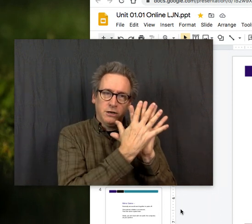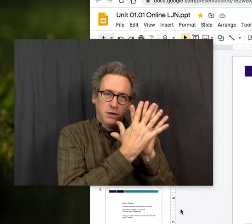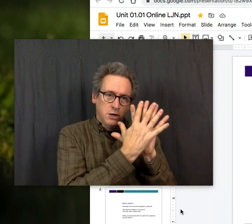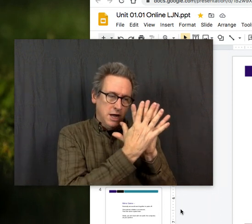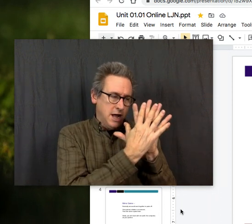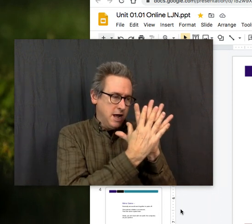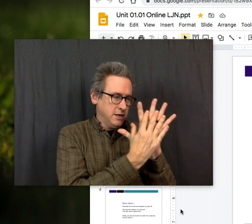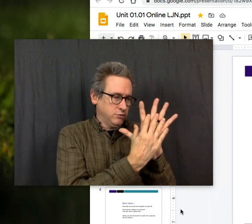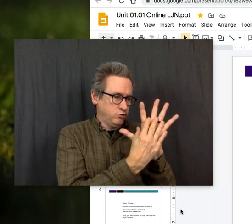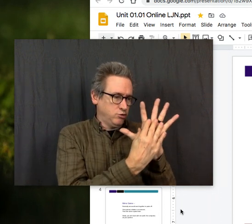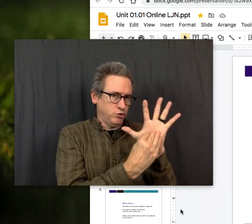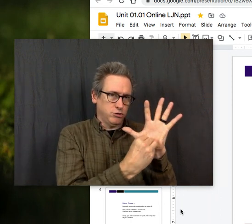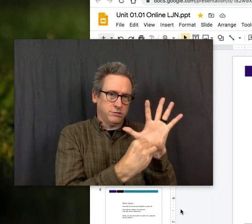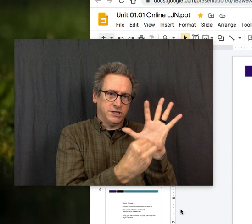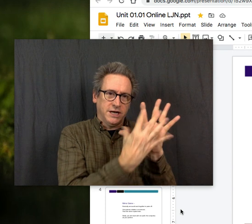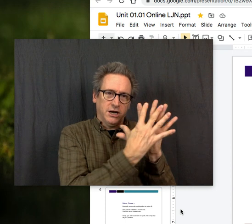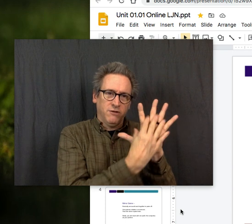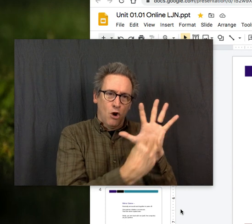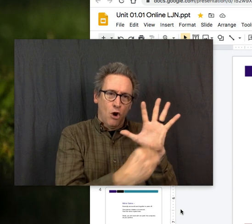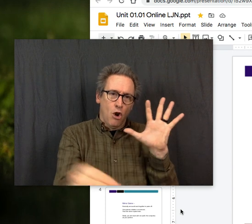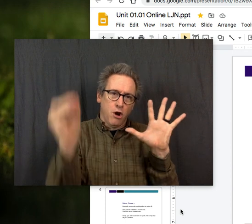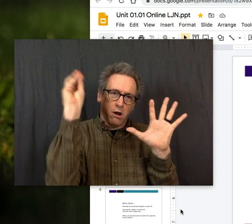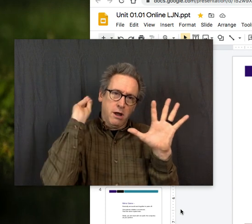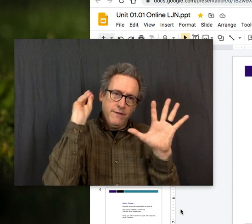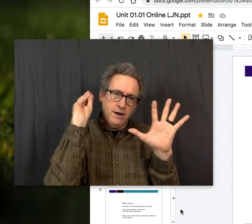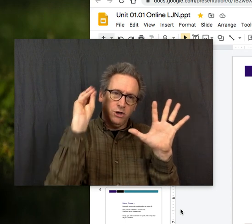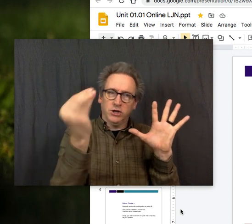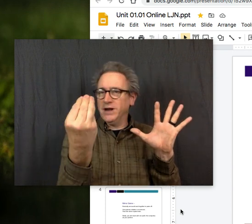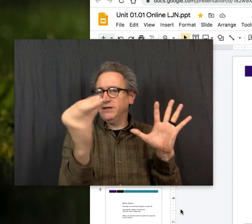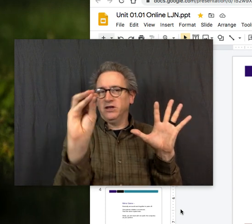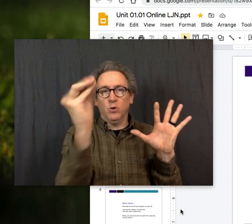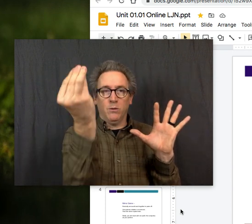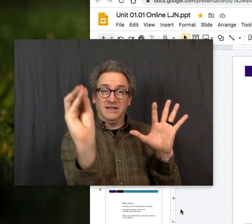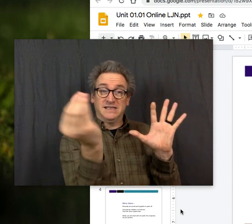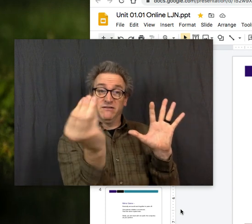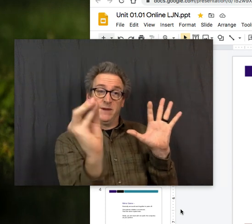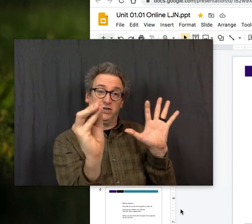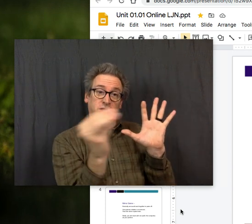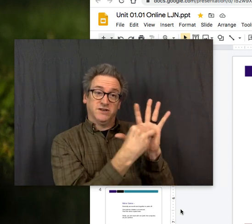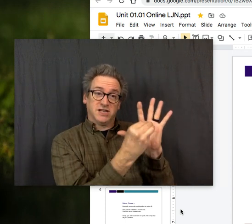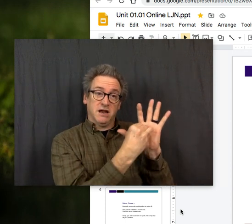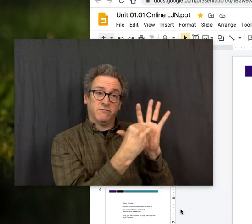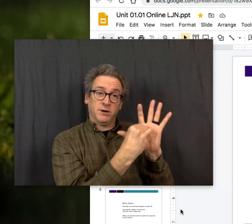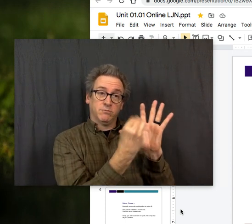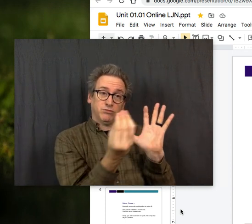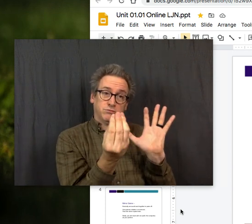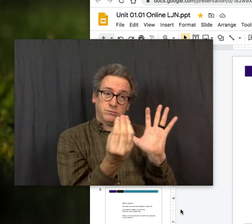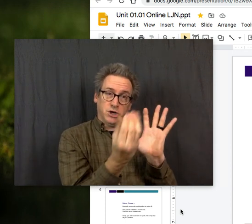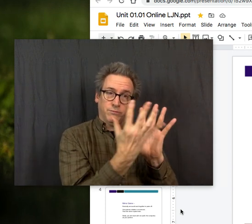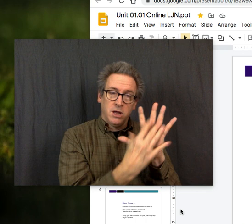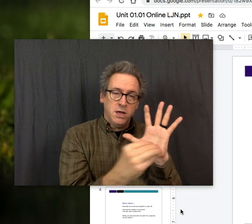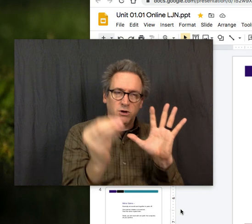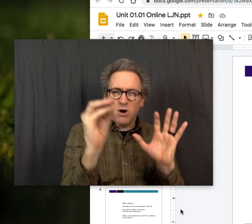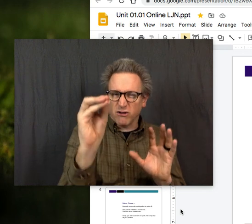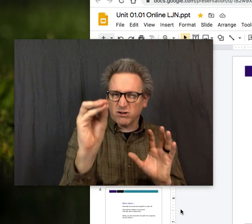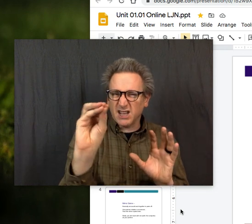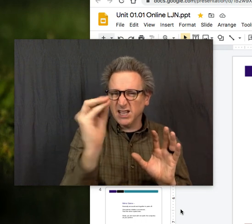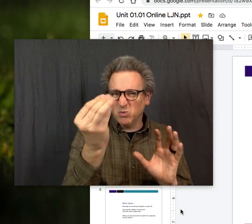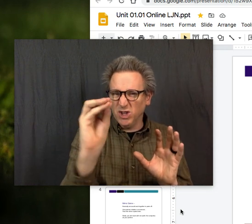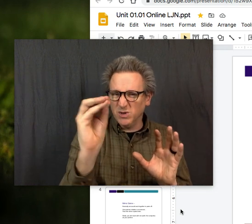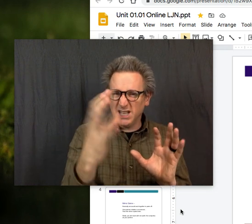hand and sucking it off. And then you can do anything you want with this information that you just got. So the